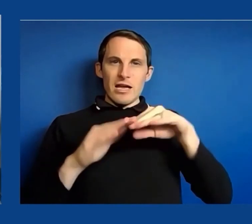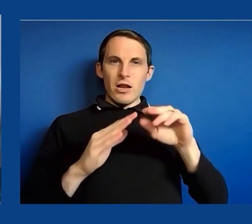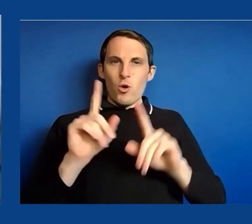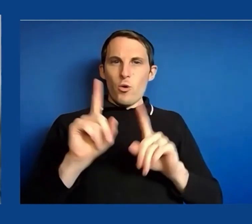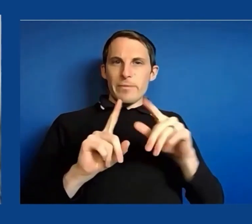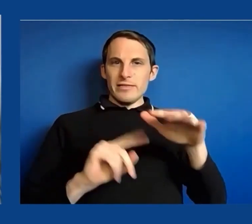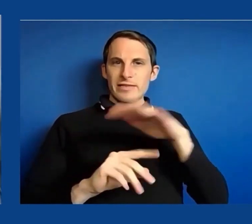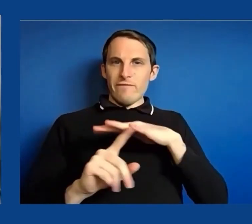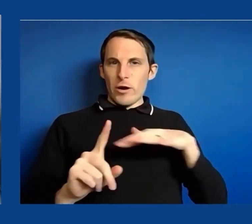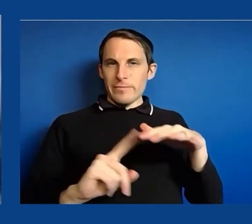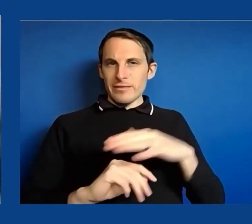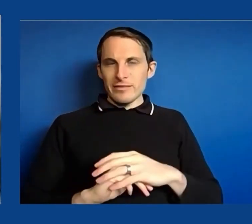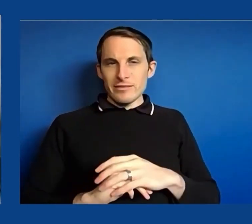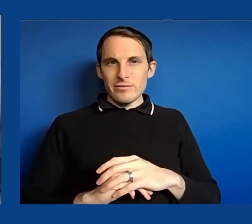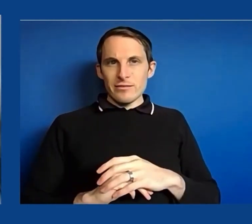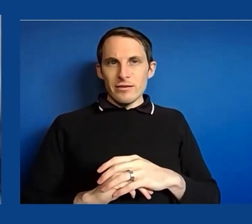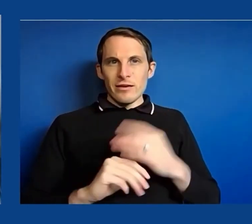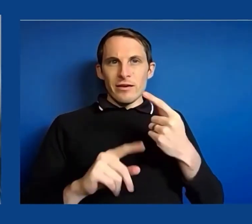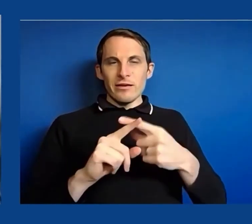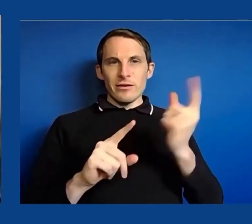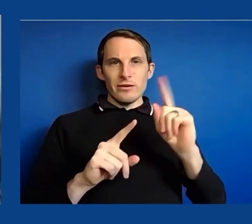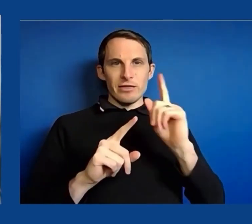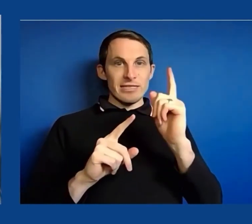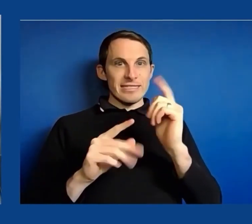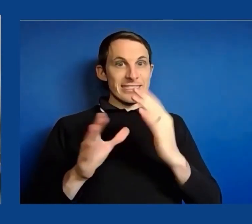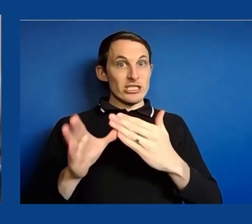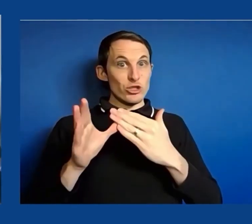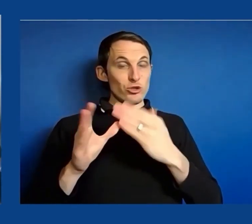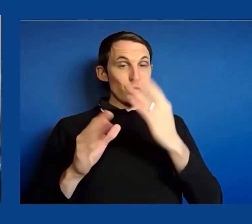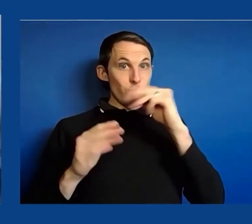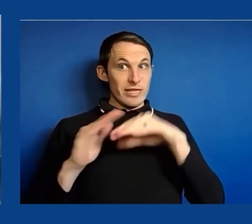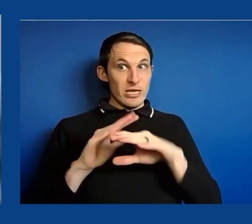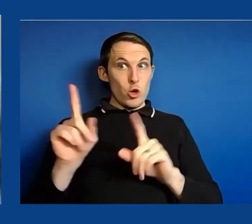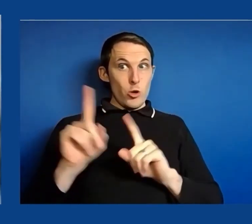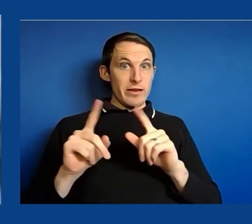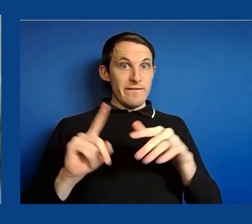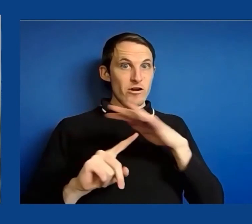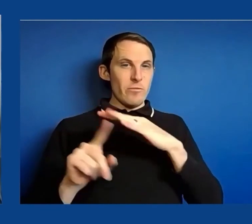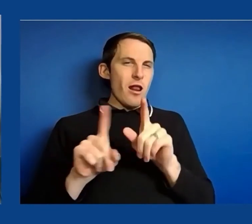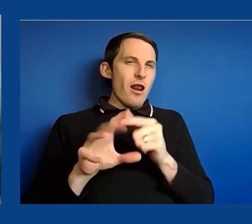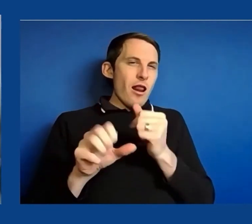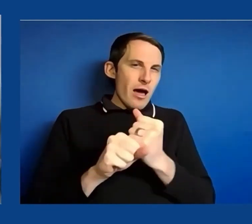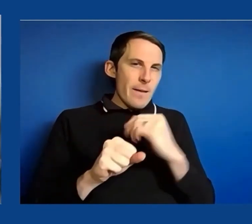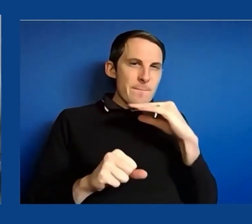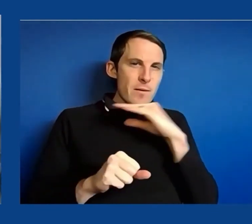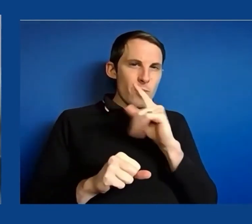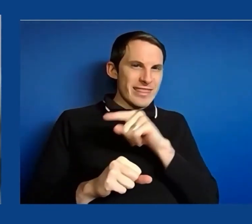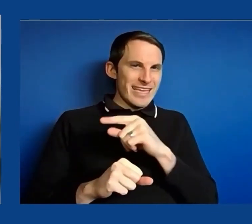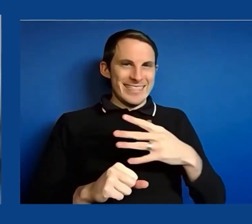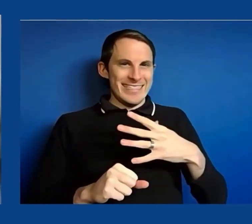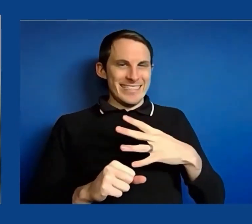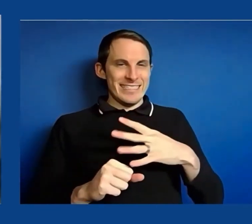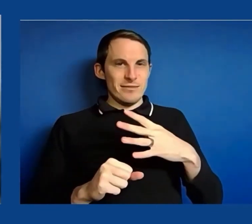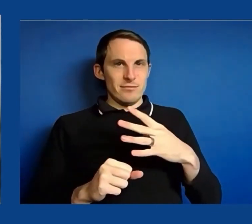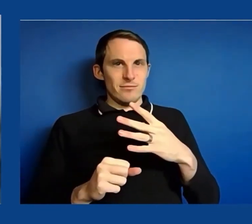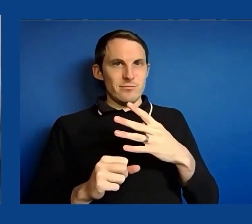what Indigenous youth in an urban environment like Melbourne require from someone like